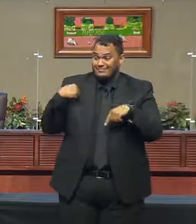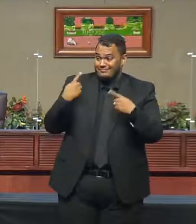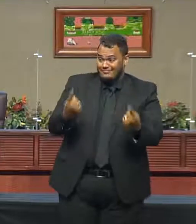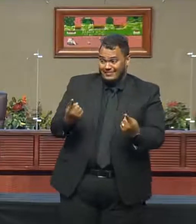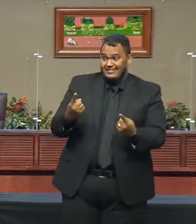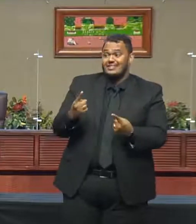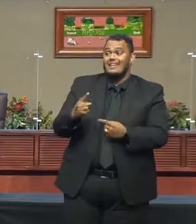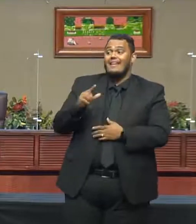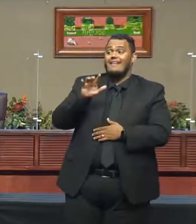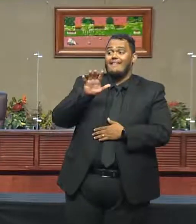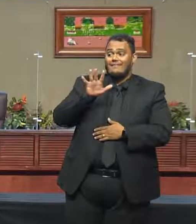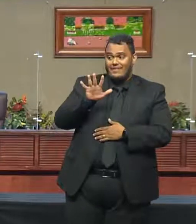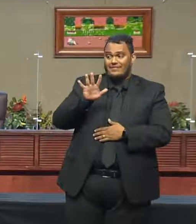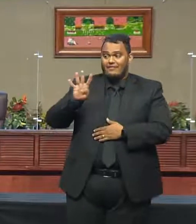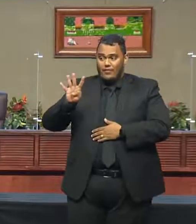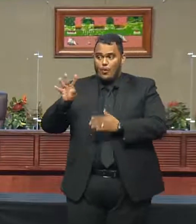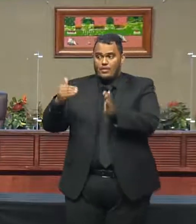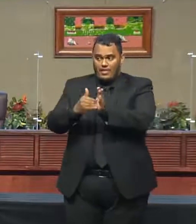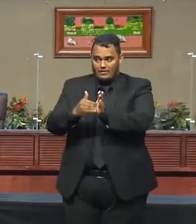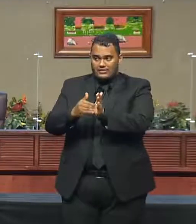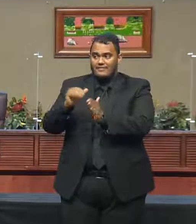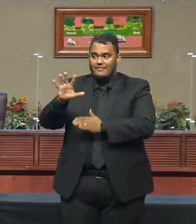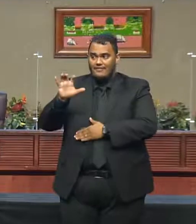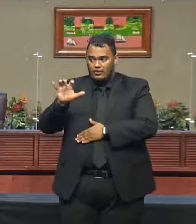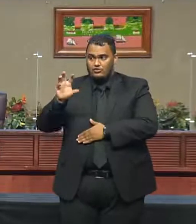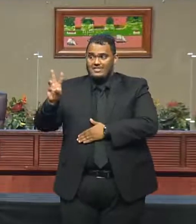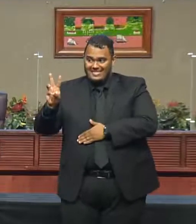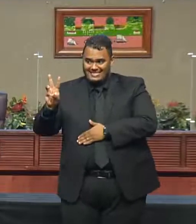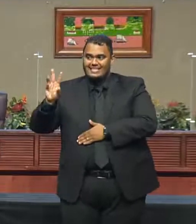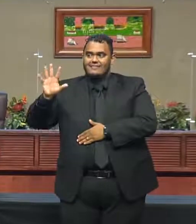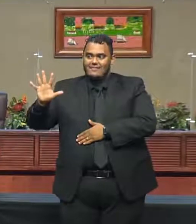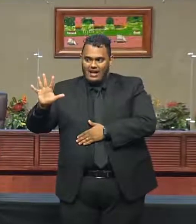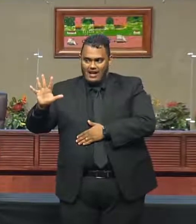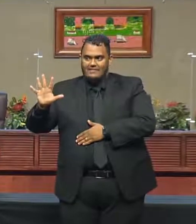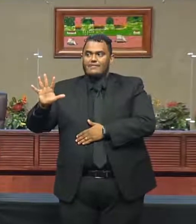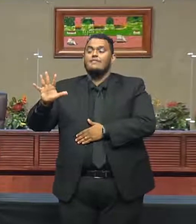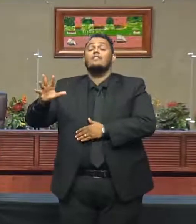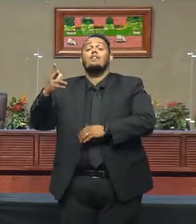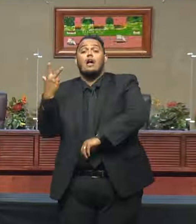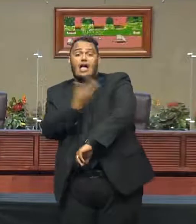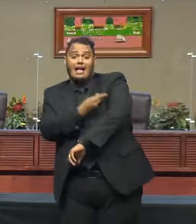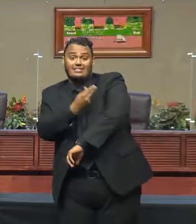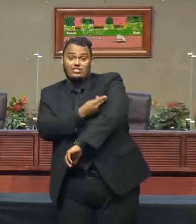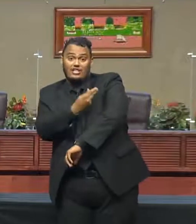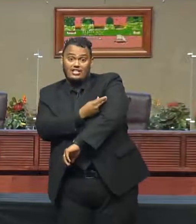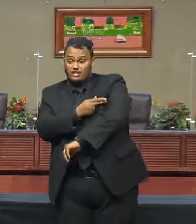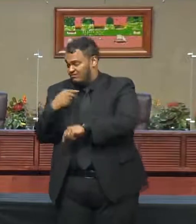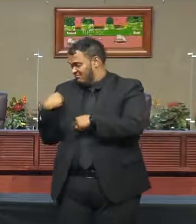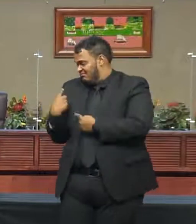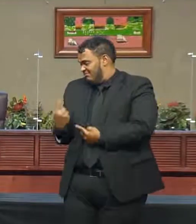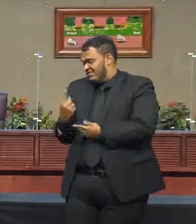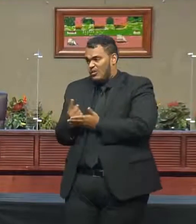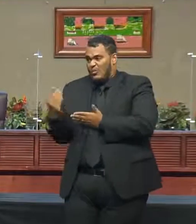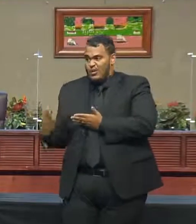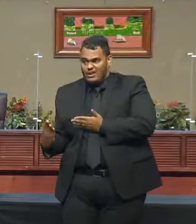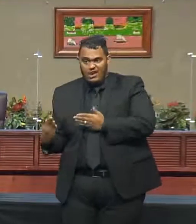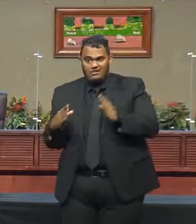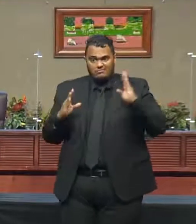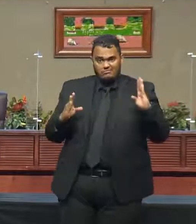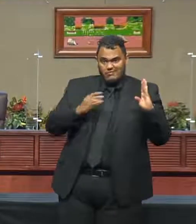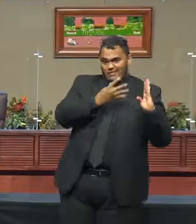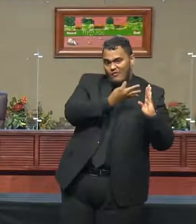54,565 vaccinations were done between Friday, Saturday, and Sunday, or at least reported to the state on those